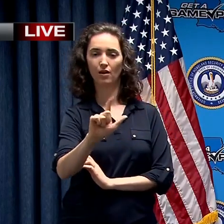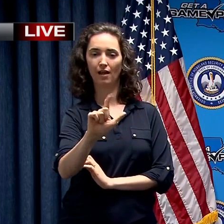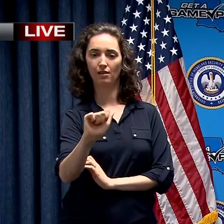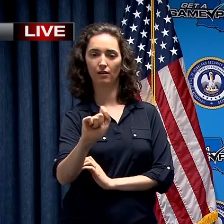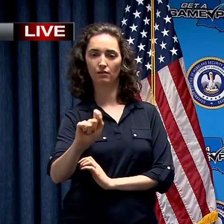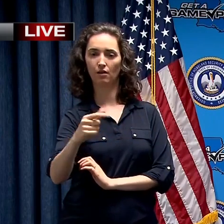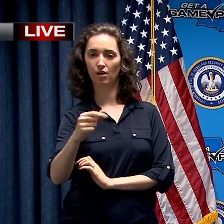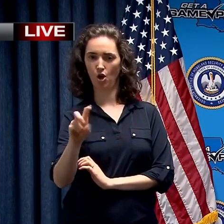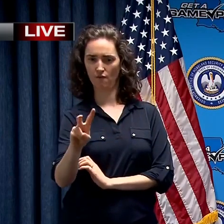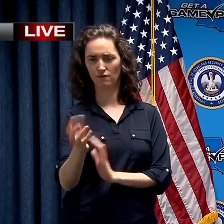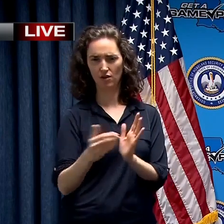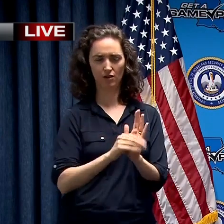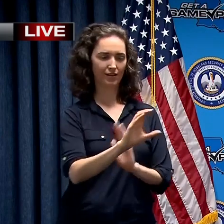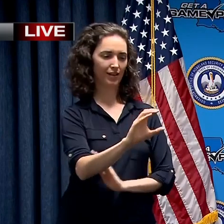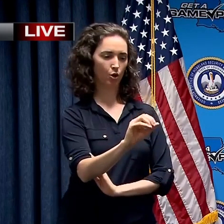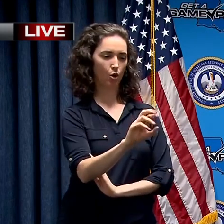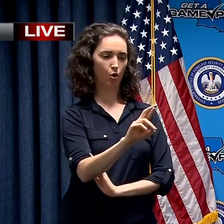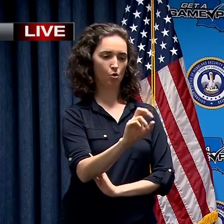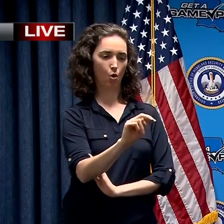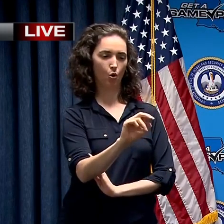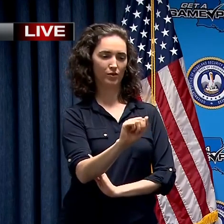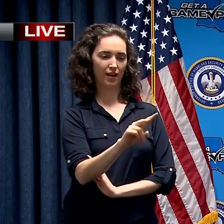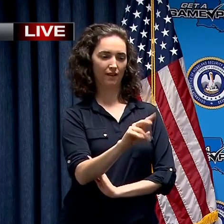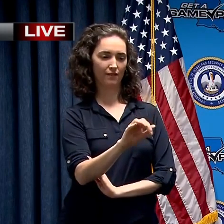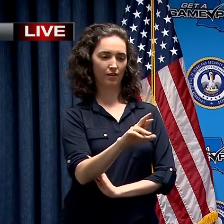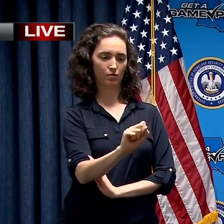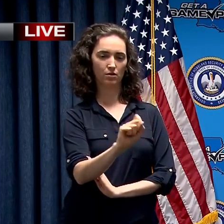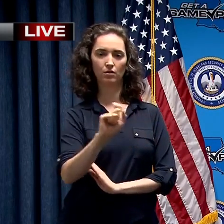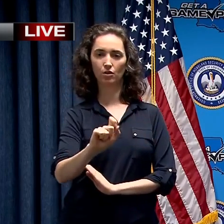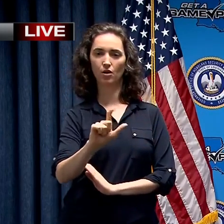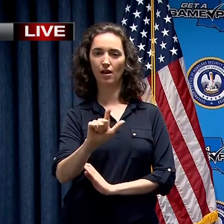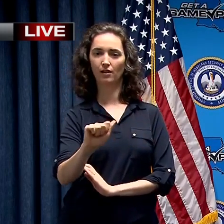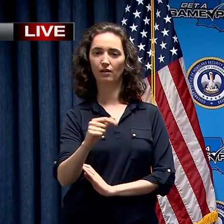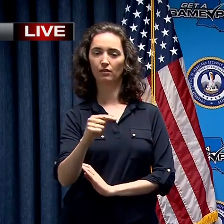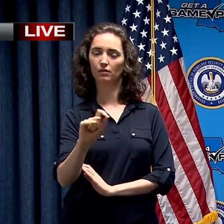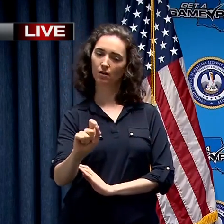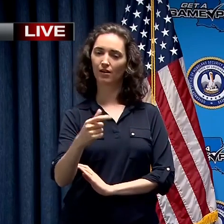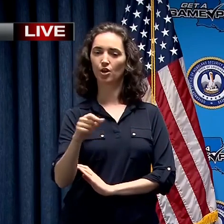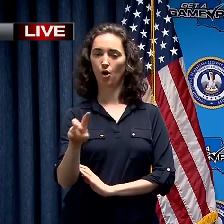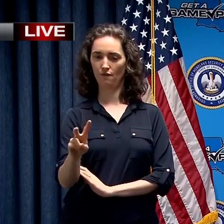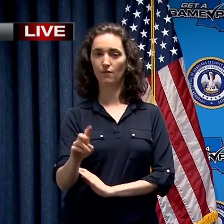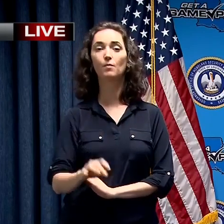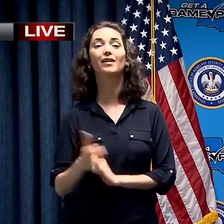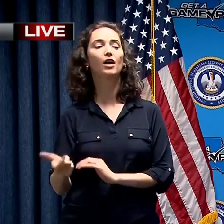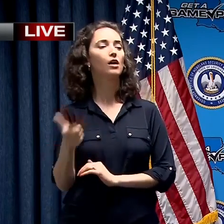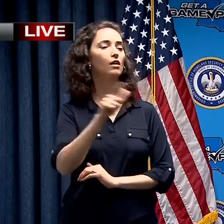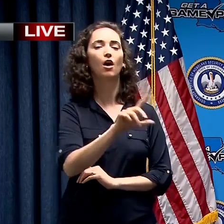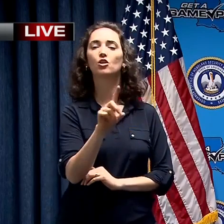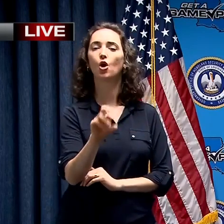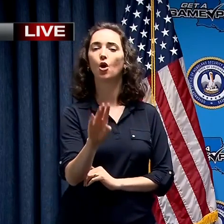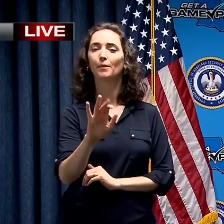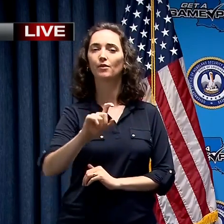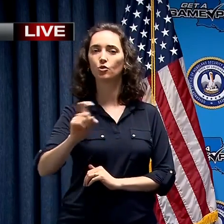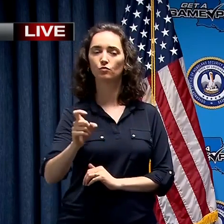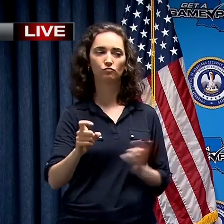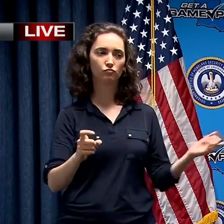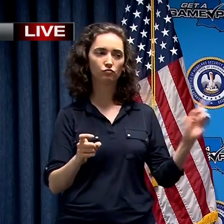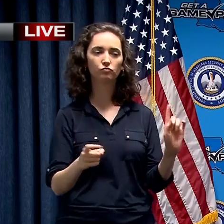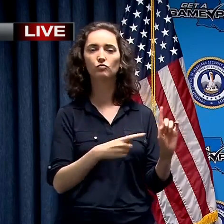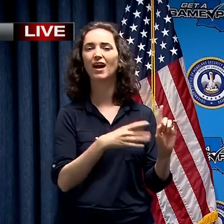Coronavirus.la.gov. So at this point, I'm going to ask Dr. Bu to come up and explain more about